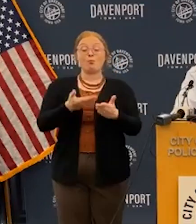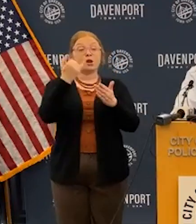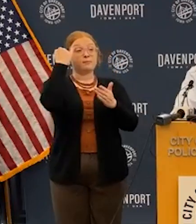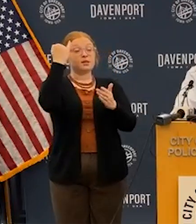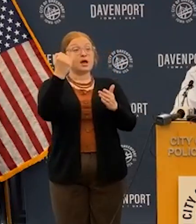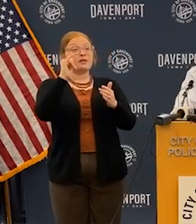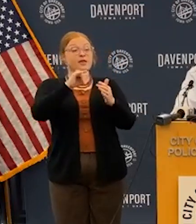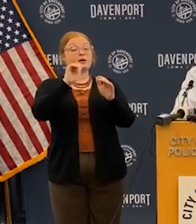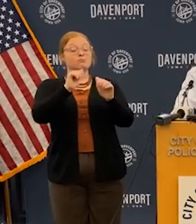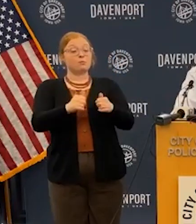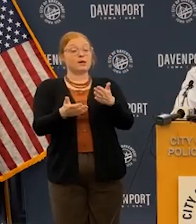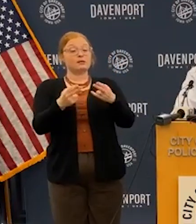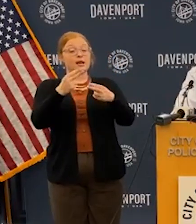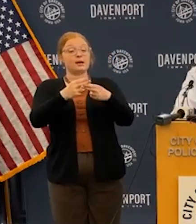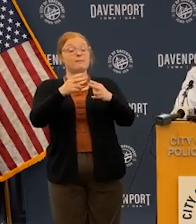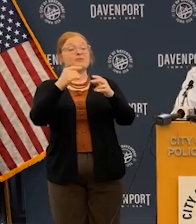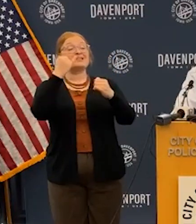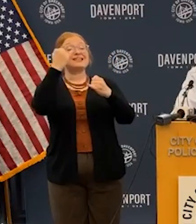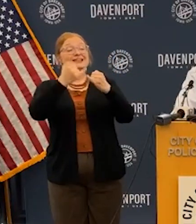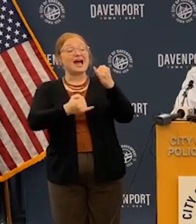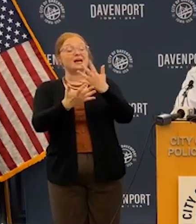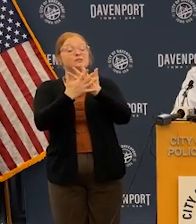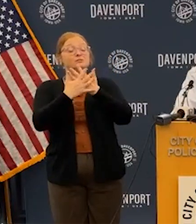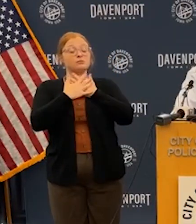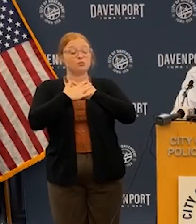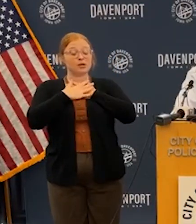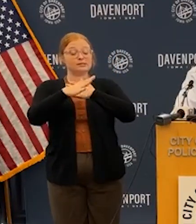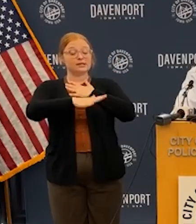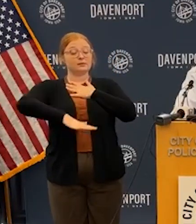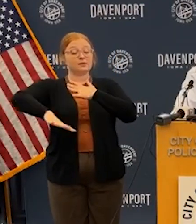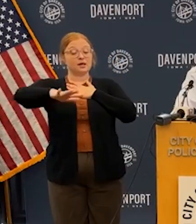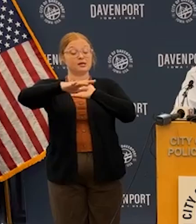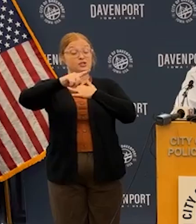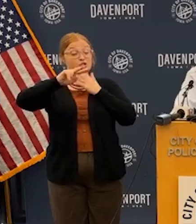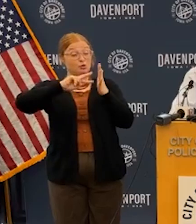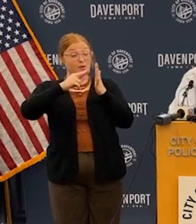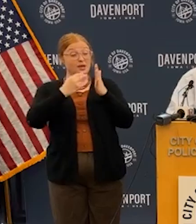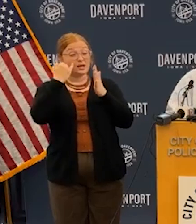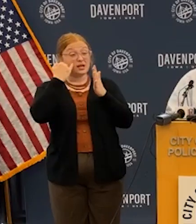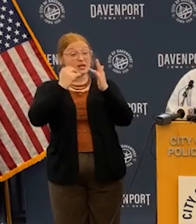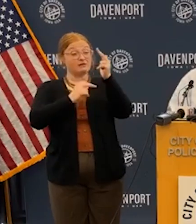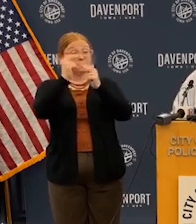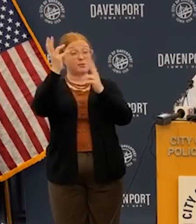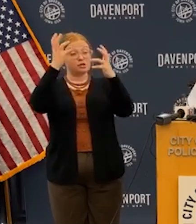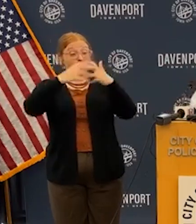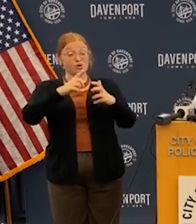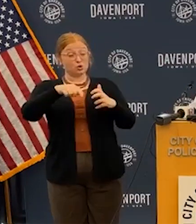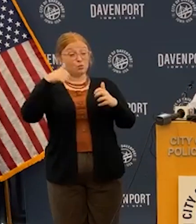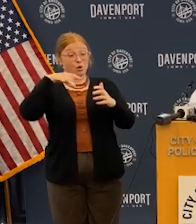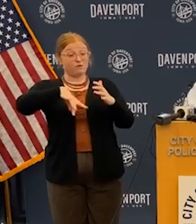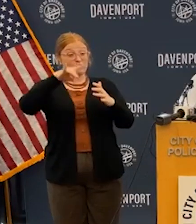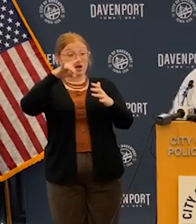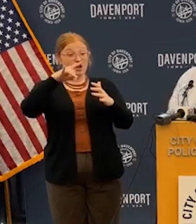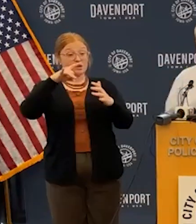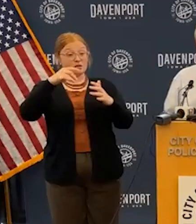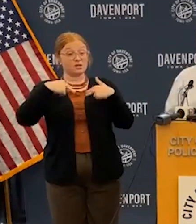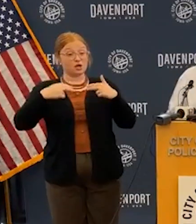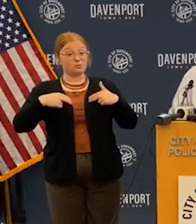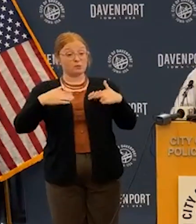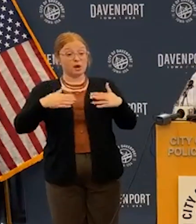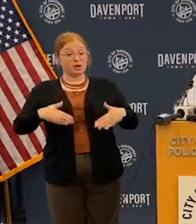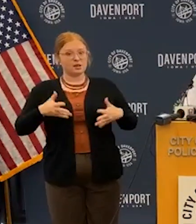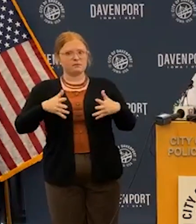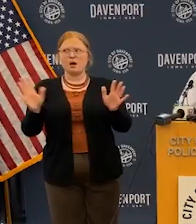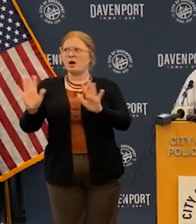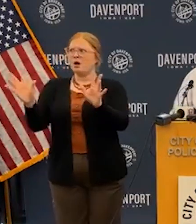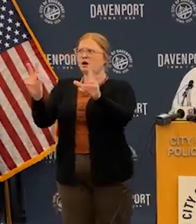be an effort to go recover the remains? Oh, my goodness, no. Oh, my goodness, no. The full effort, and I'll say